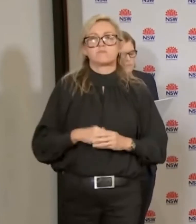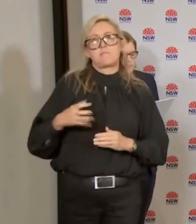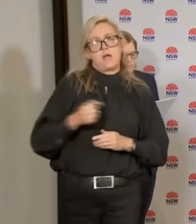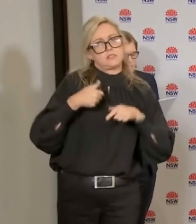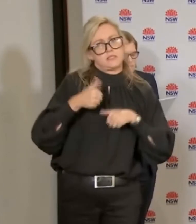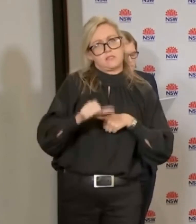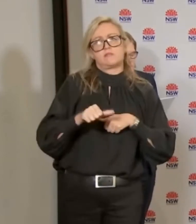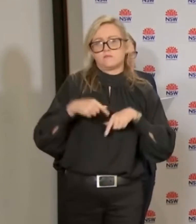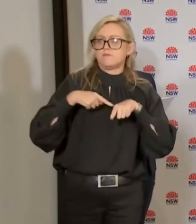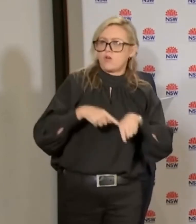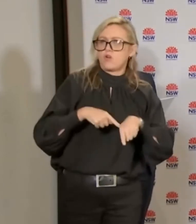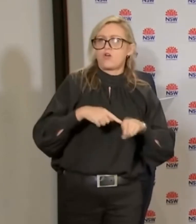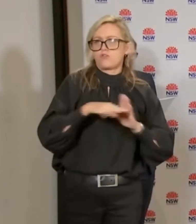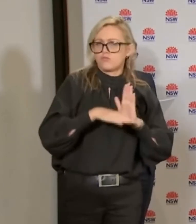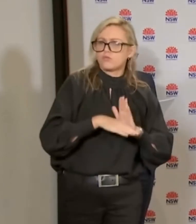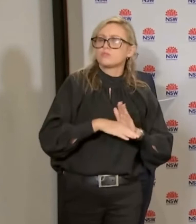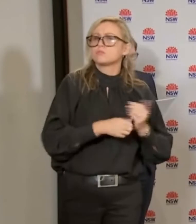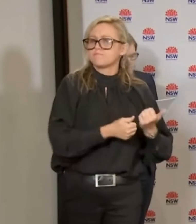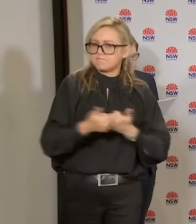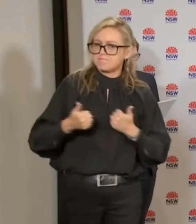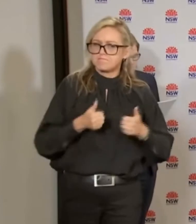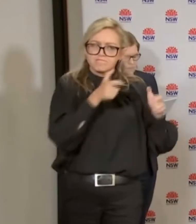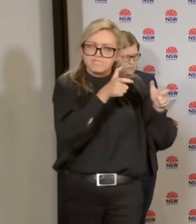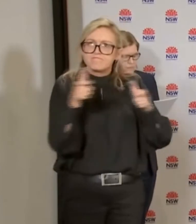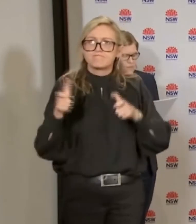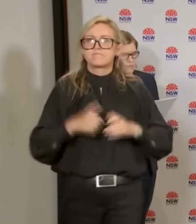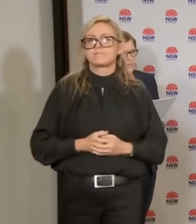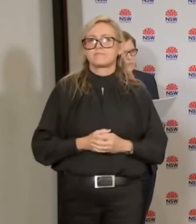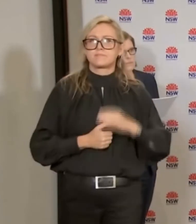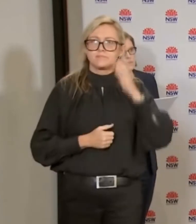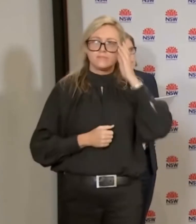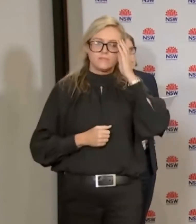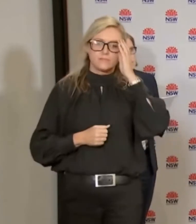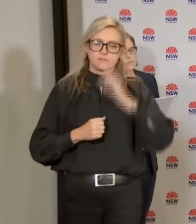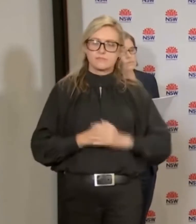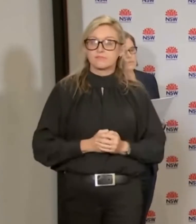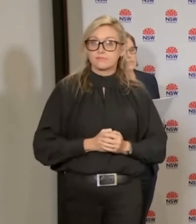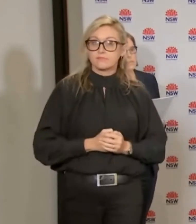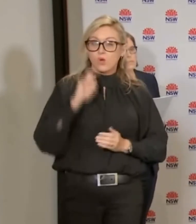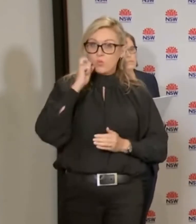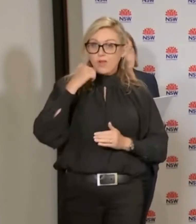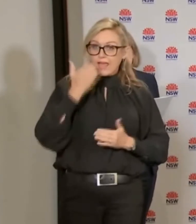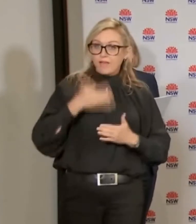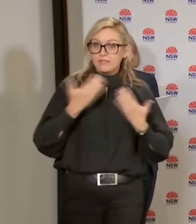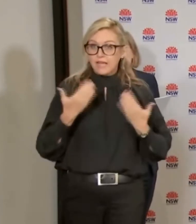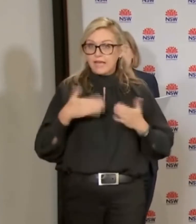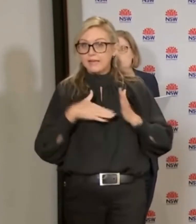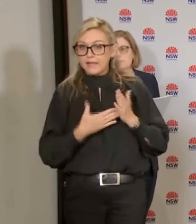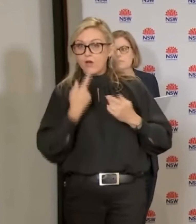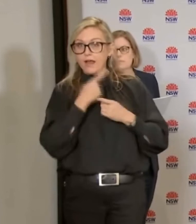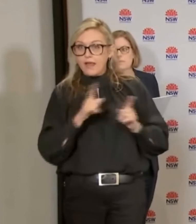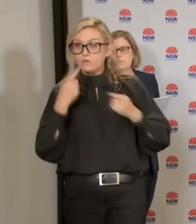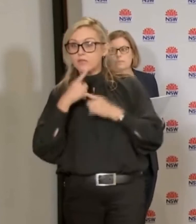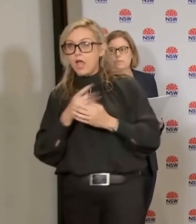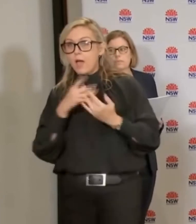stay protected. Now, the New South Wales government won't be in a habit of announcing our daily numbers for how many people are vaccinated, but given we've